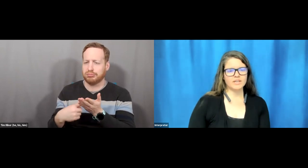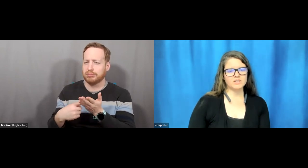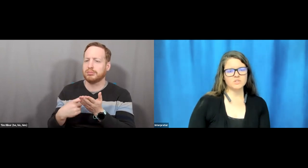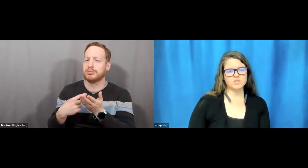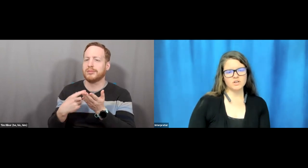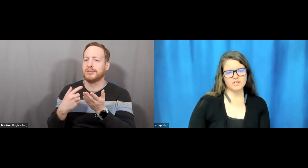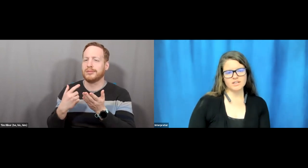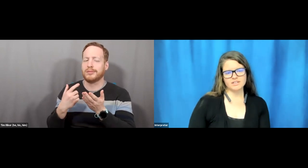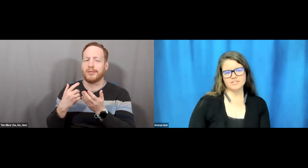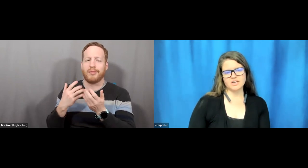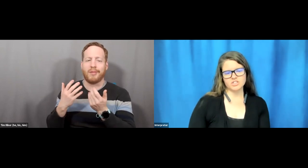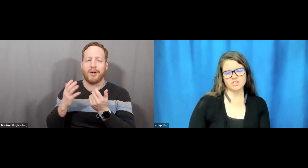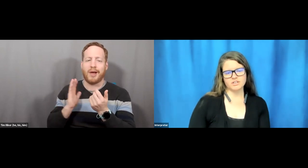can start a discussion